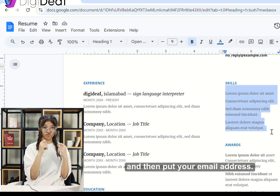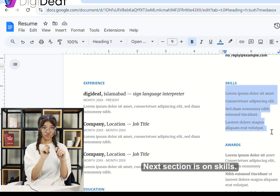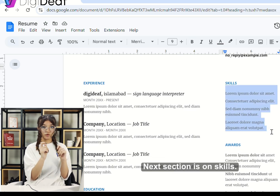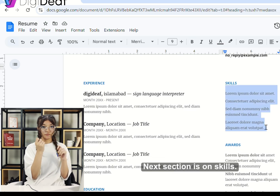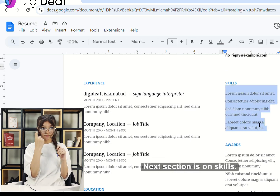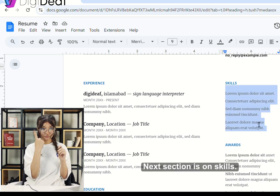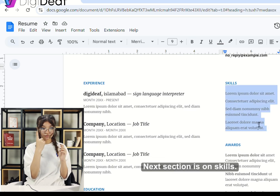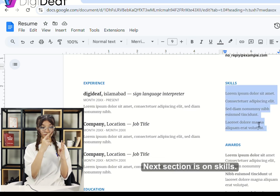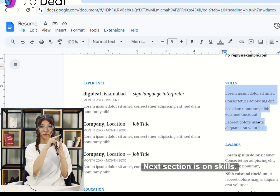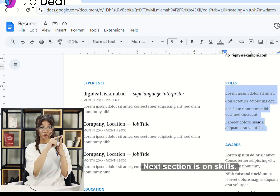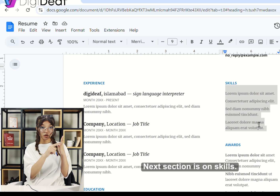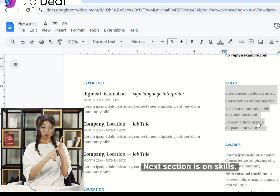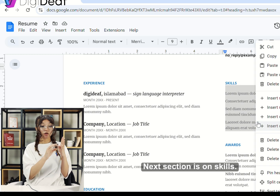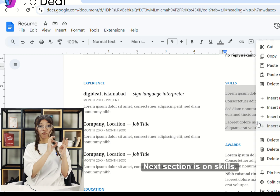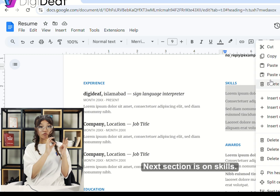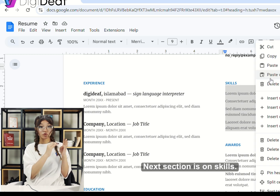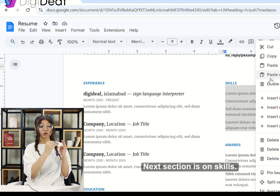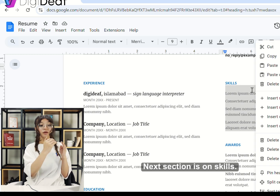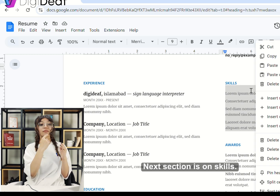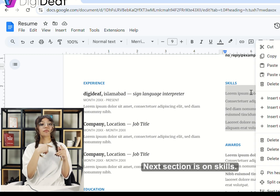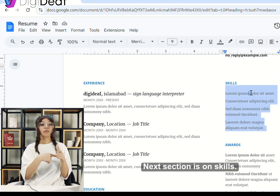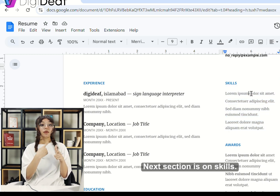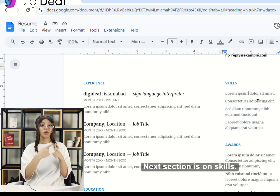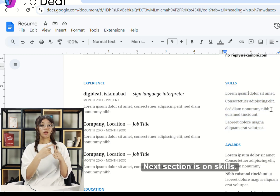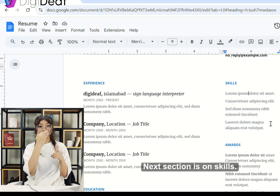The next section is on skills.